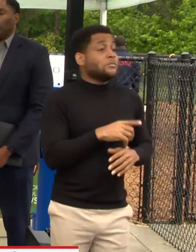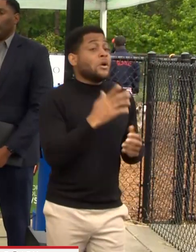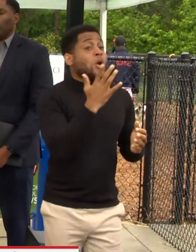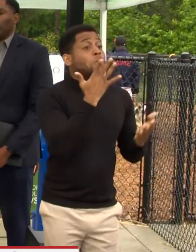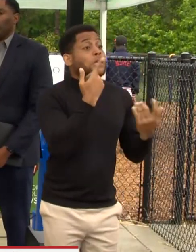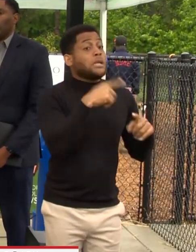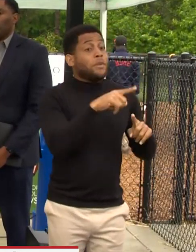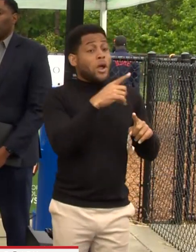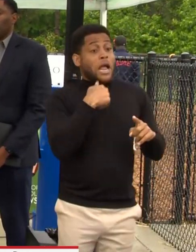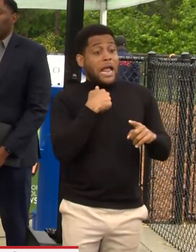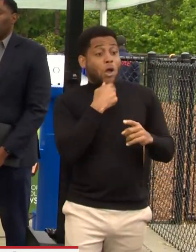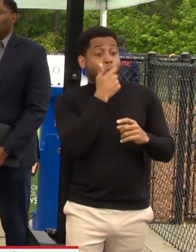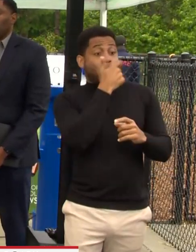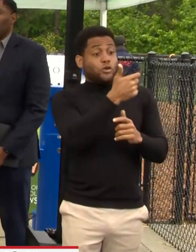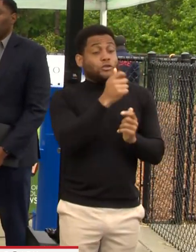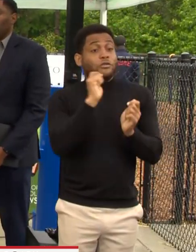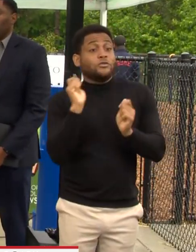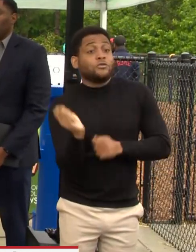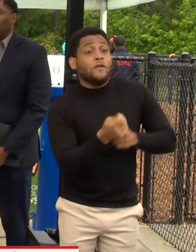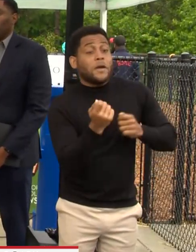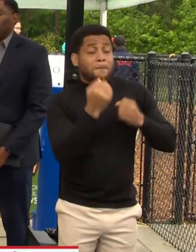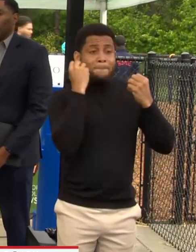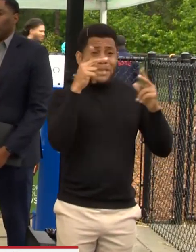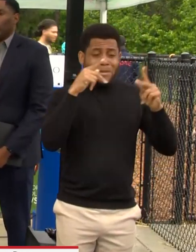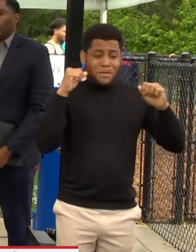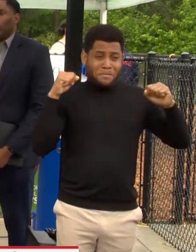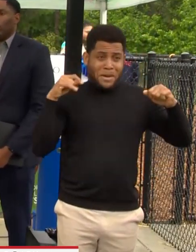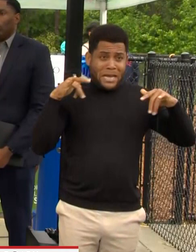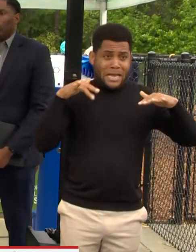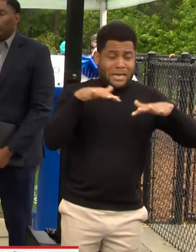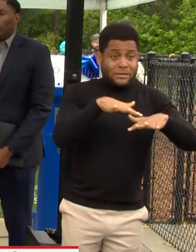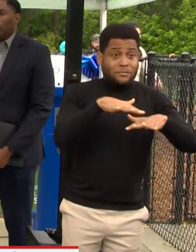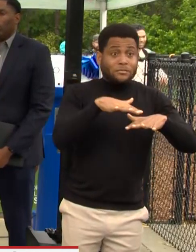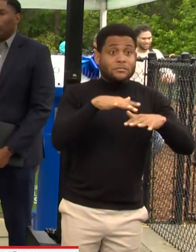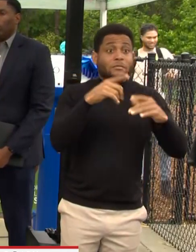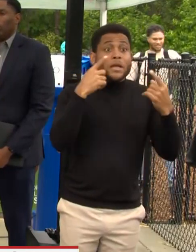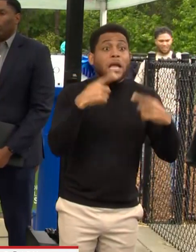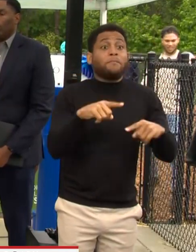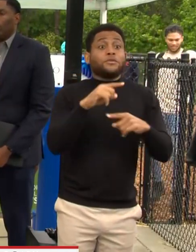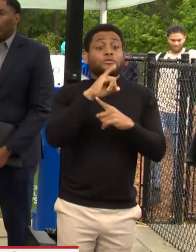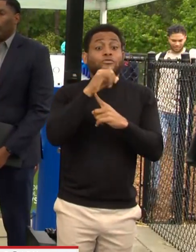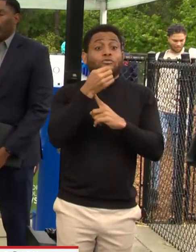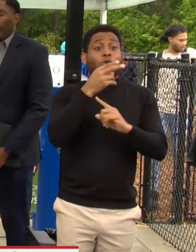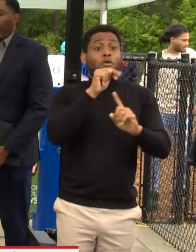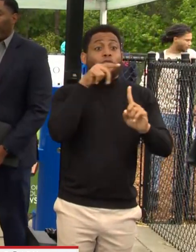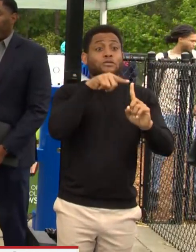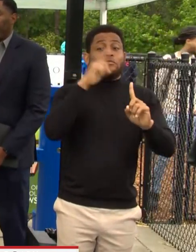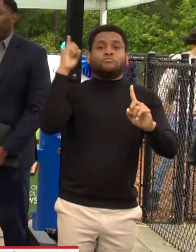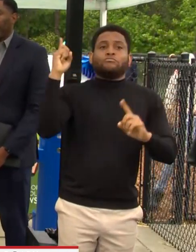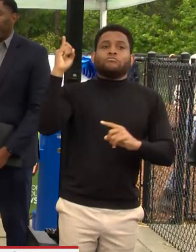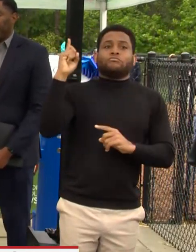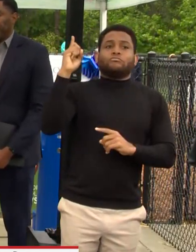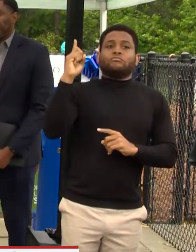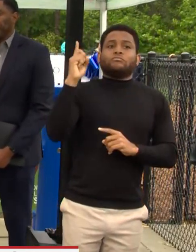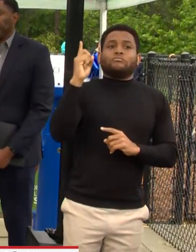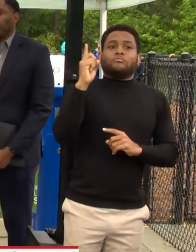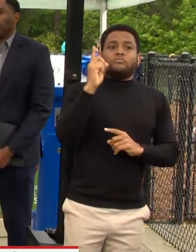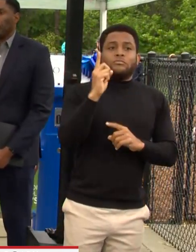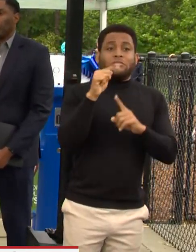Thousands of people were there, and John walked by my path. He spoke to me, and he spoke to the people